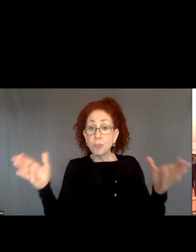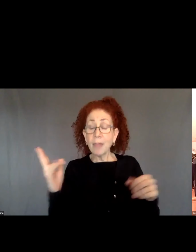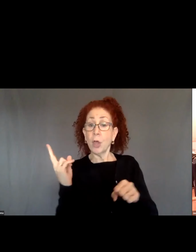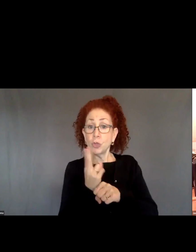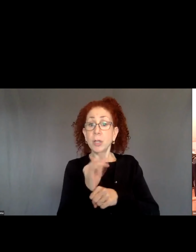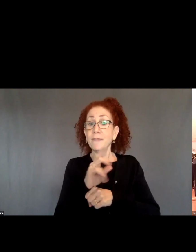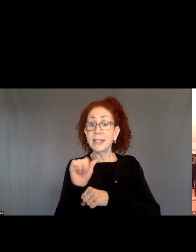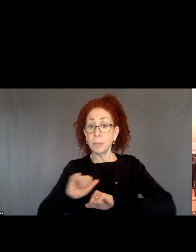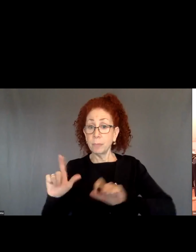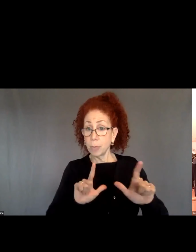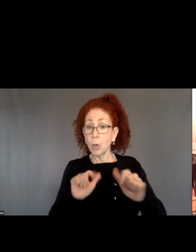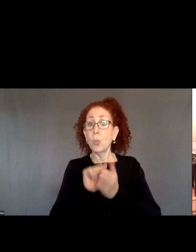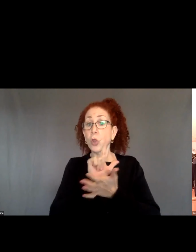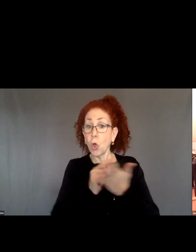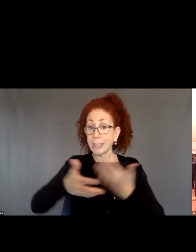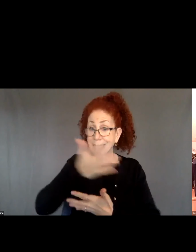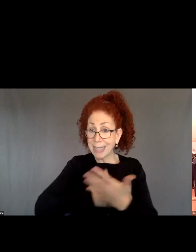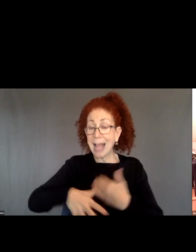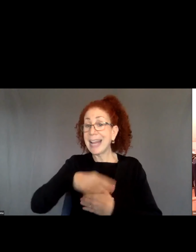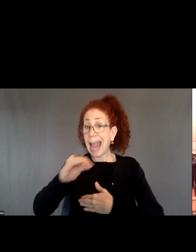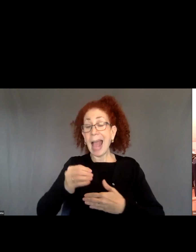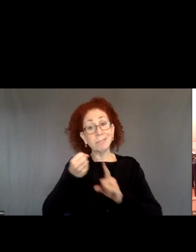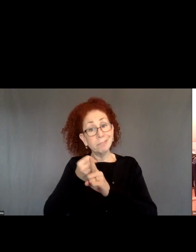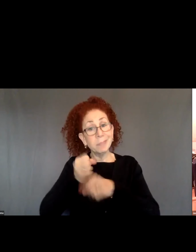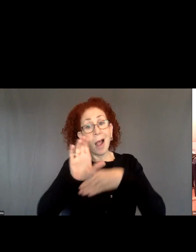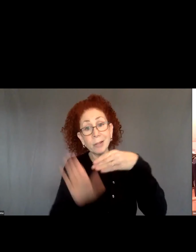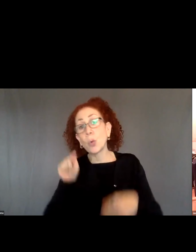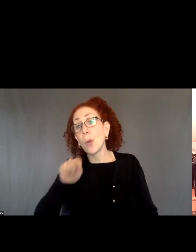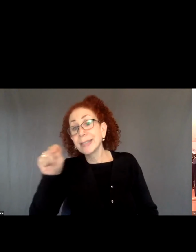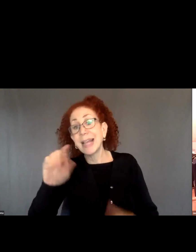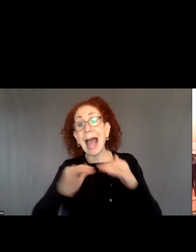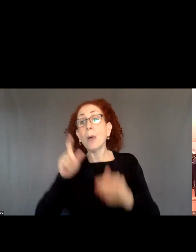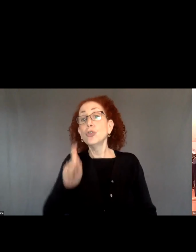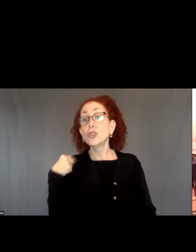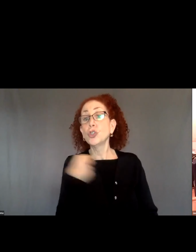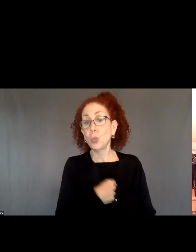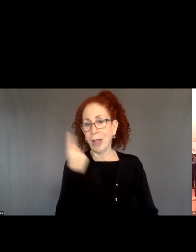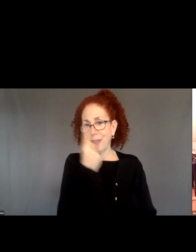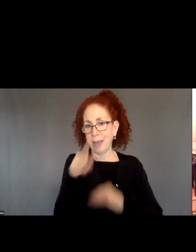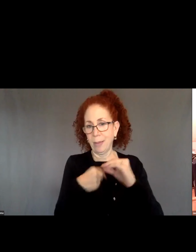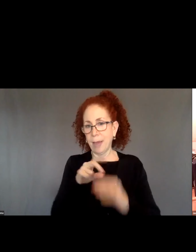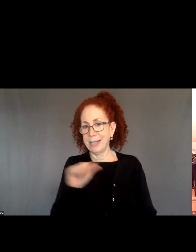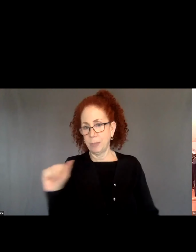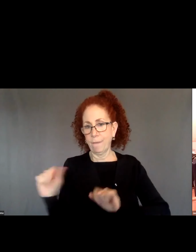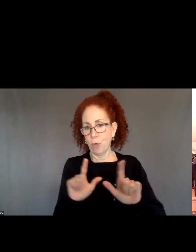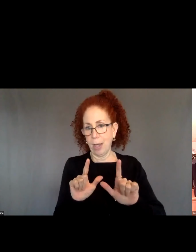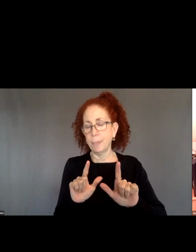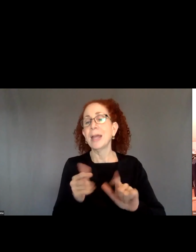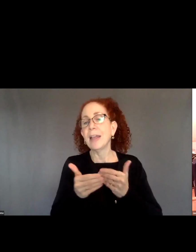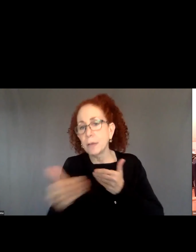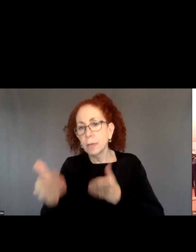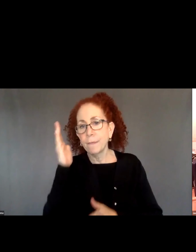law and society and its collateral consequences, how should we be thinking about the disability frame moving